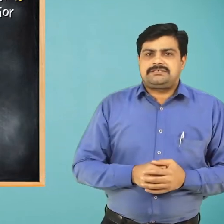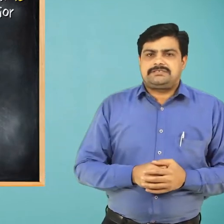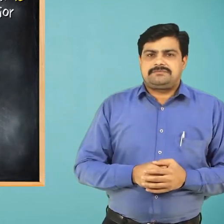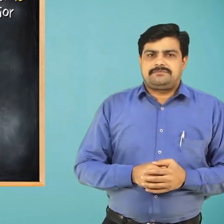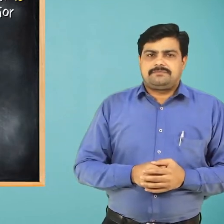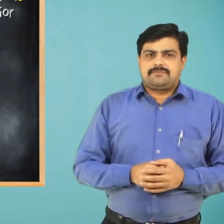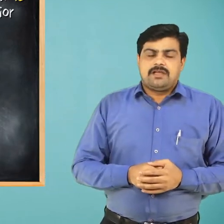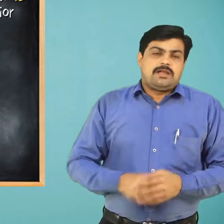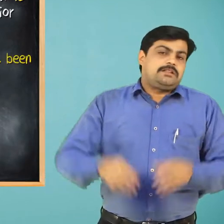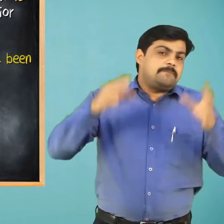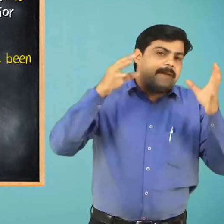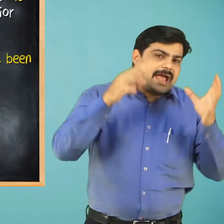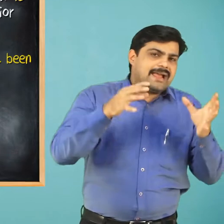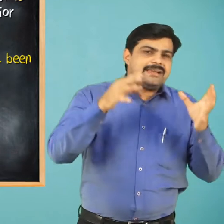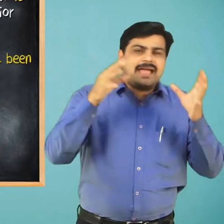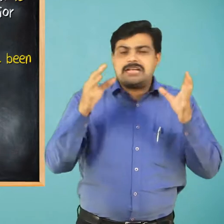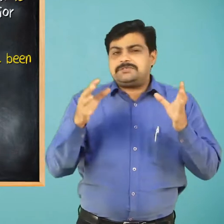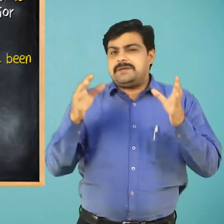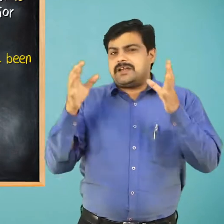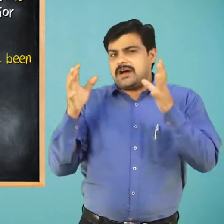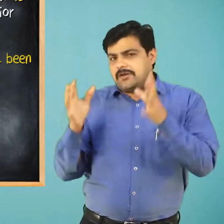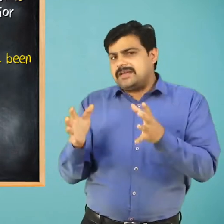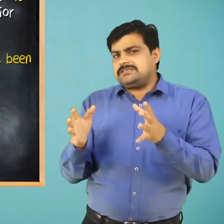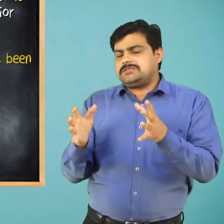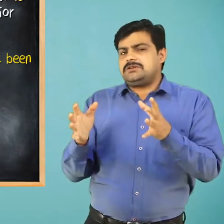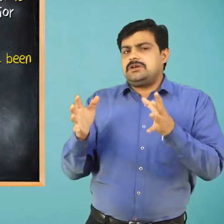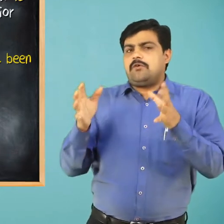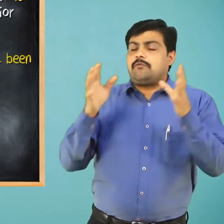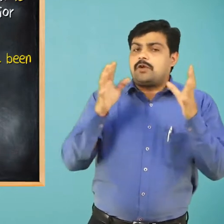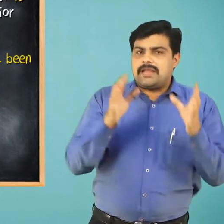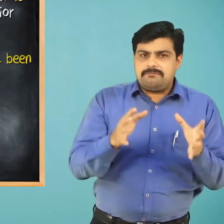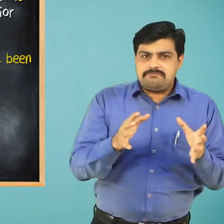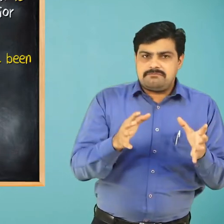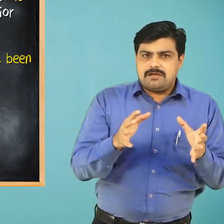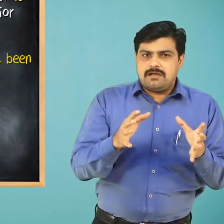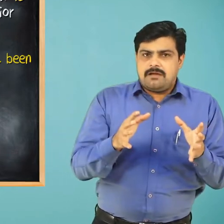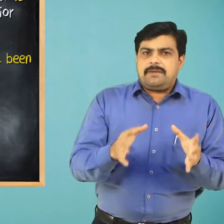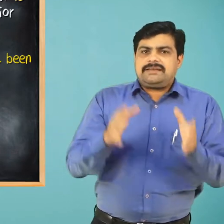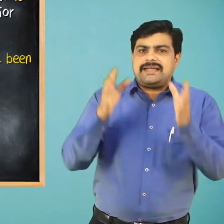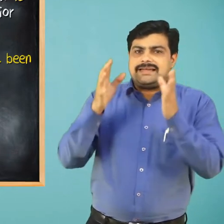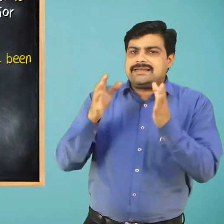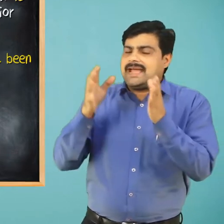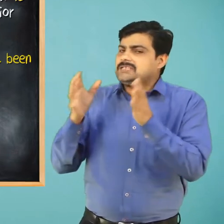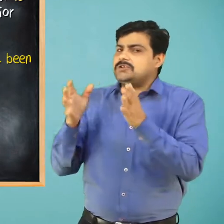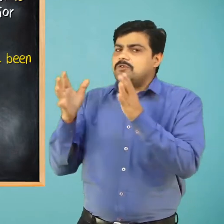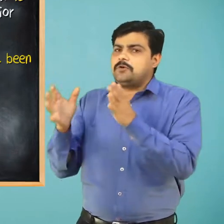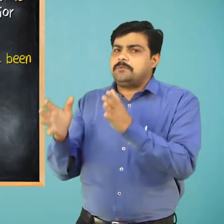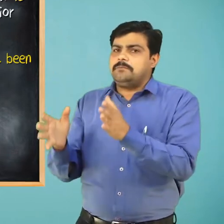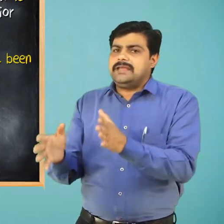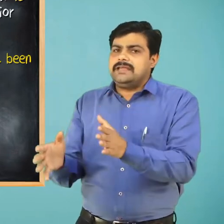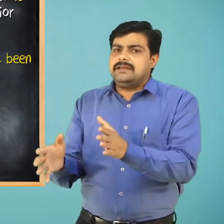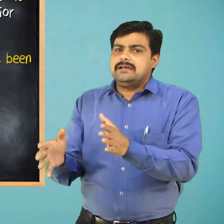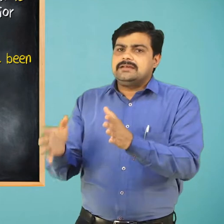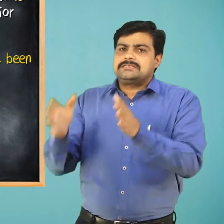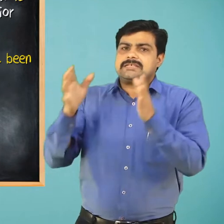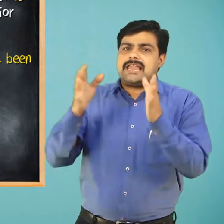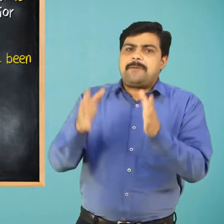sentence. The bed has been arranged for him, but it has not been